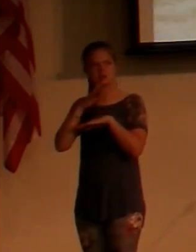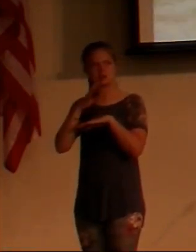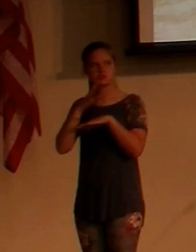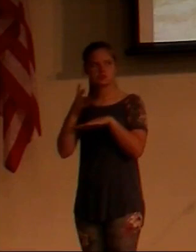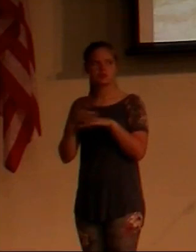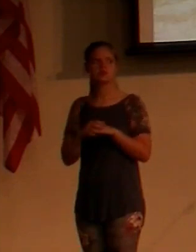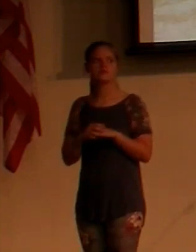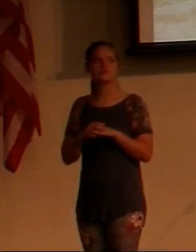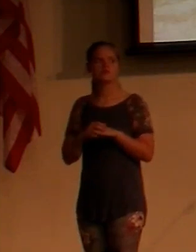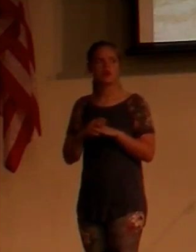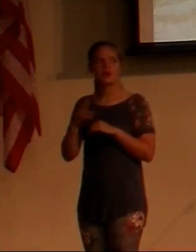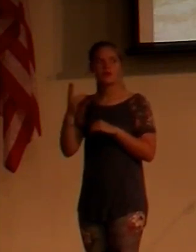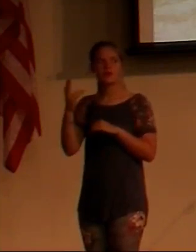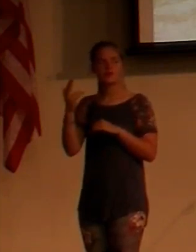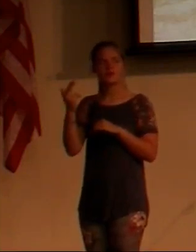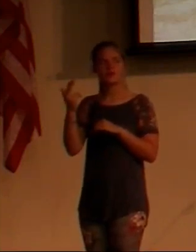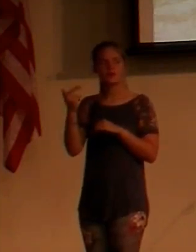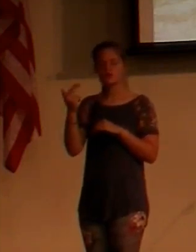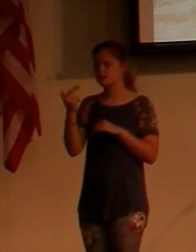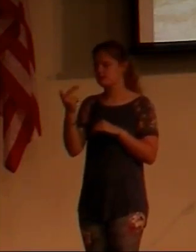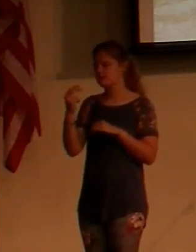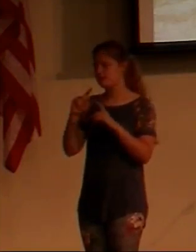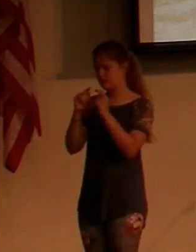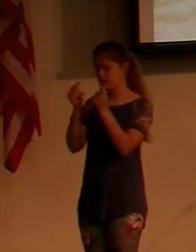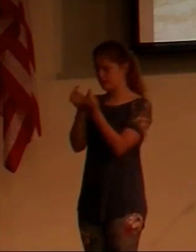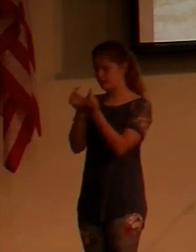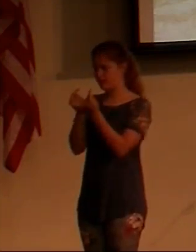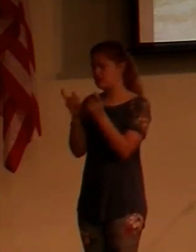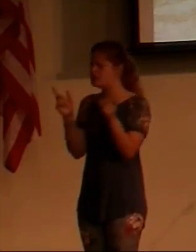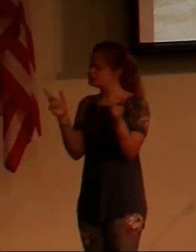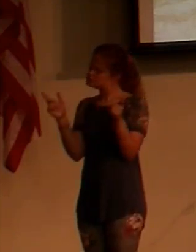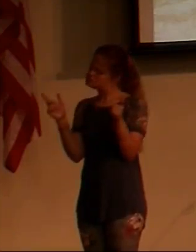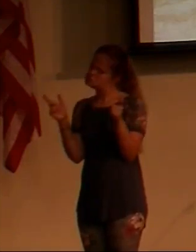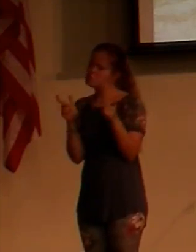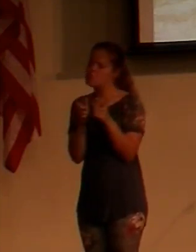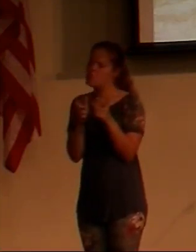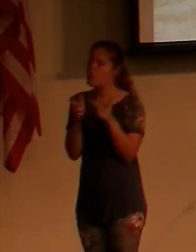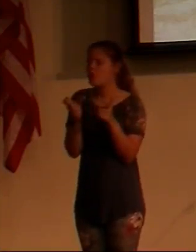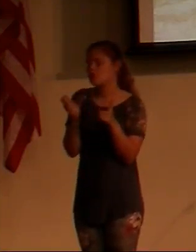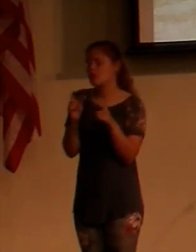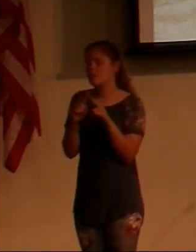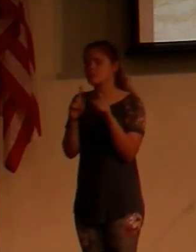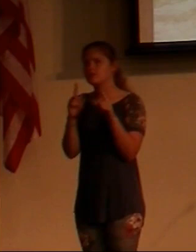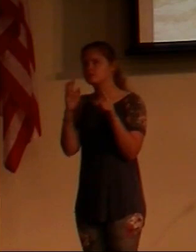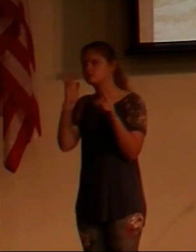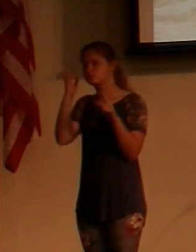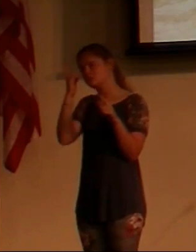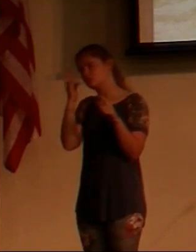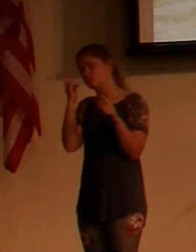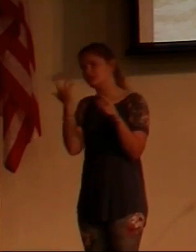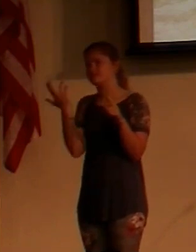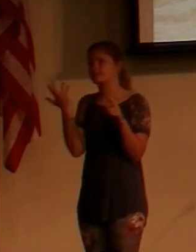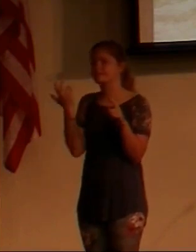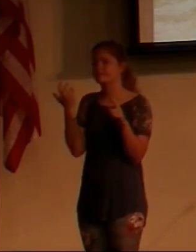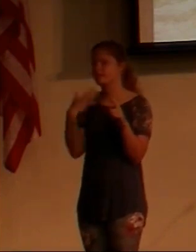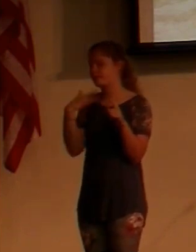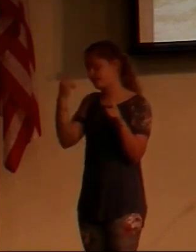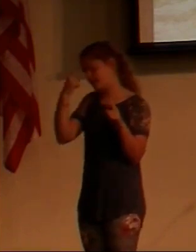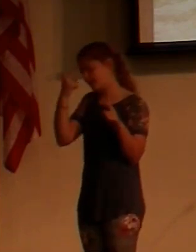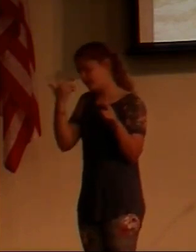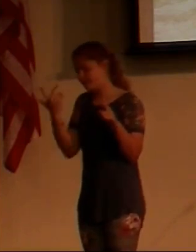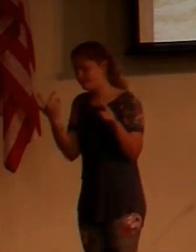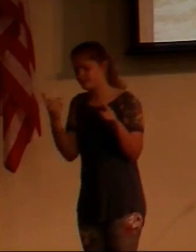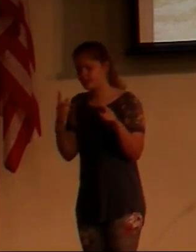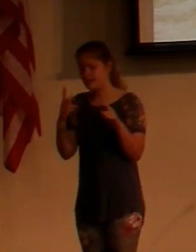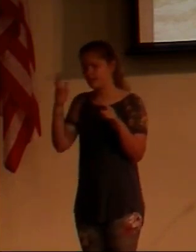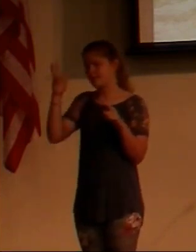went. Now, that's a much smaller group, but for some reason, and I'll tell you some of these thoughts, but